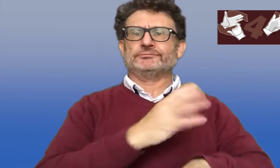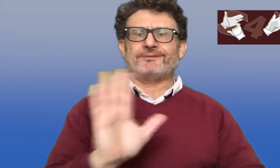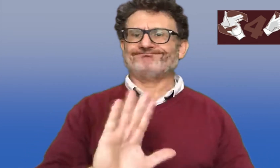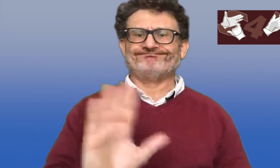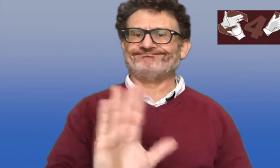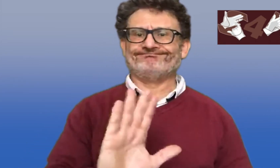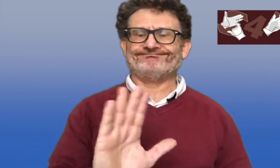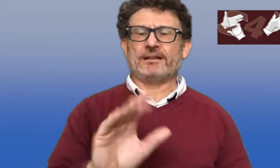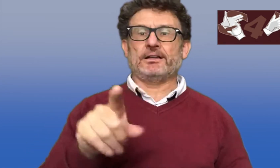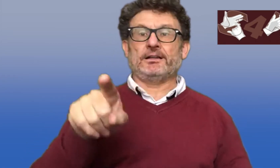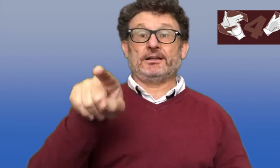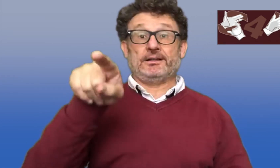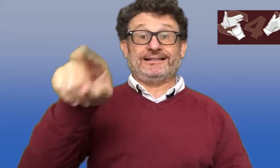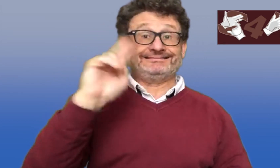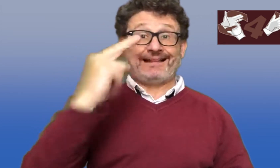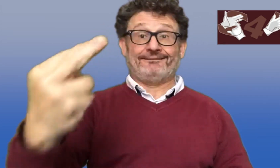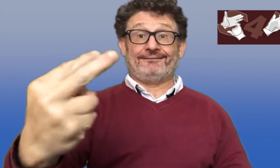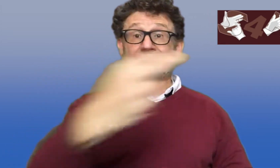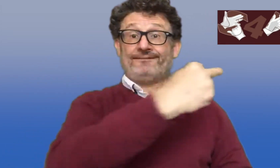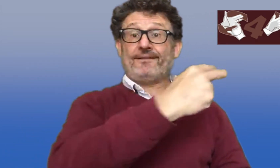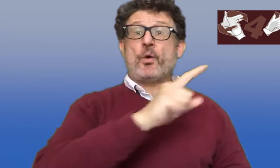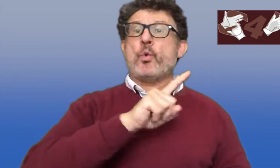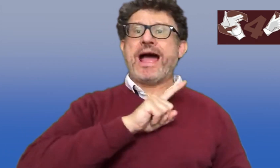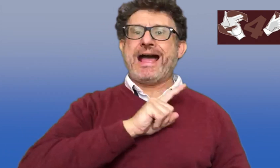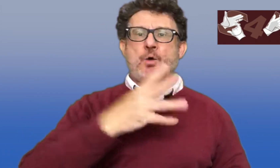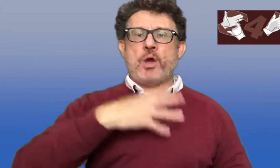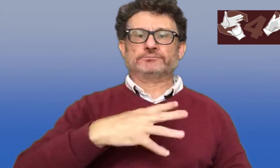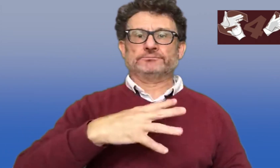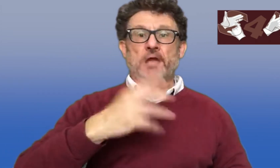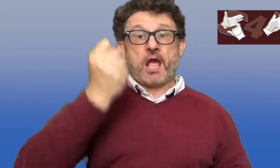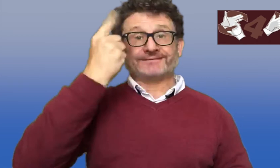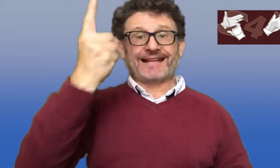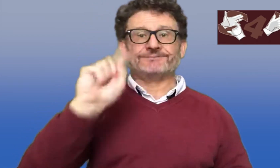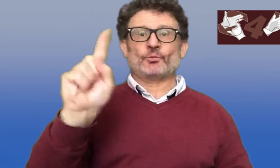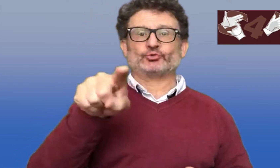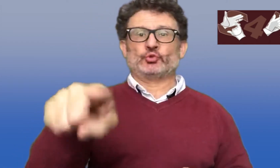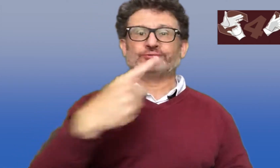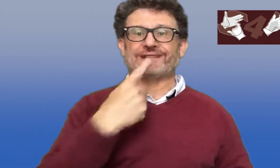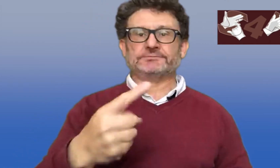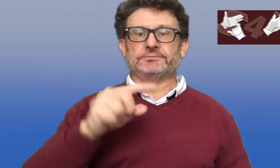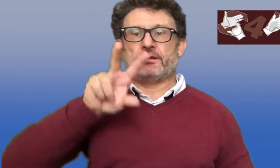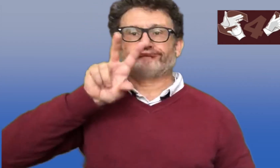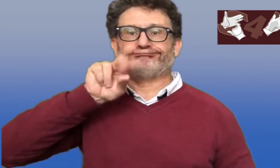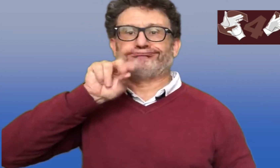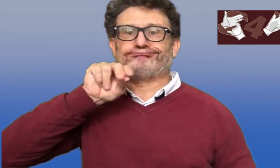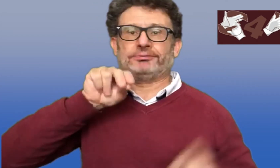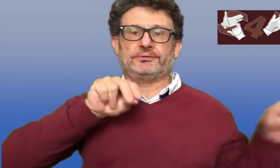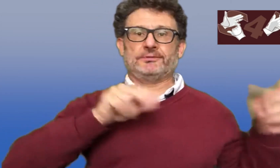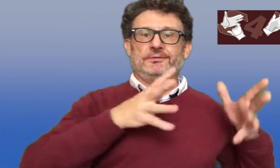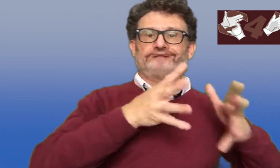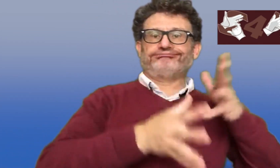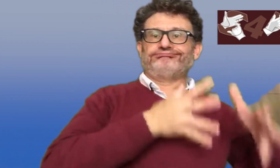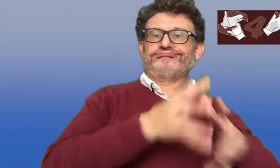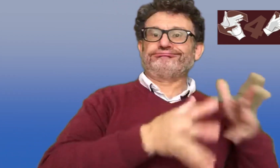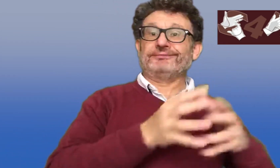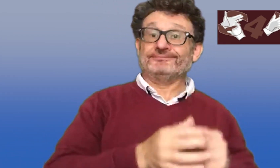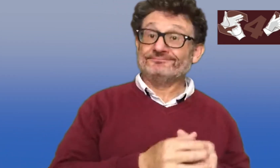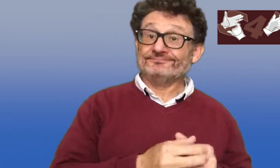from you towards the interpreter, but they're not being rude. It's just that they need to understand what you're saying. So they will look